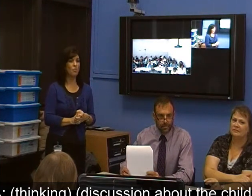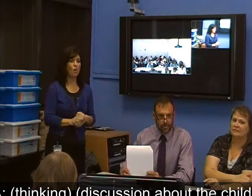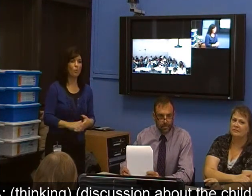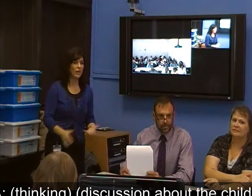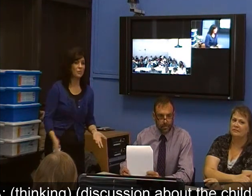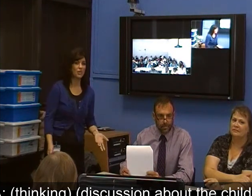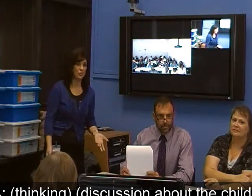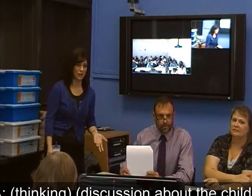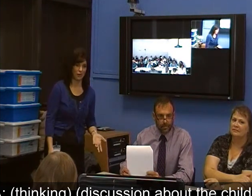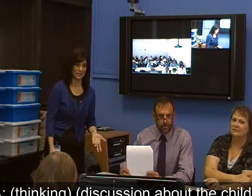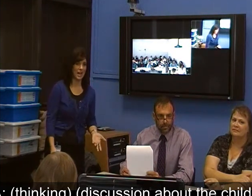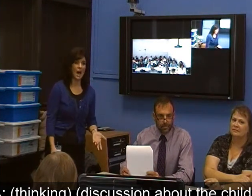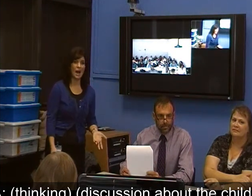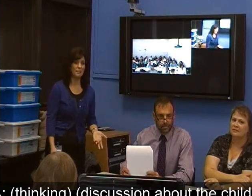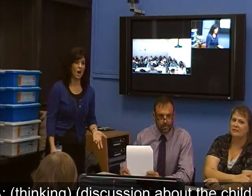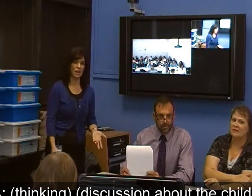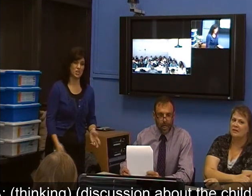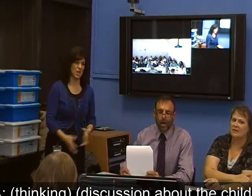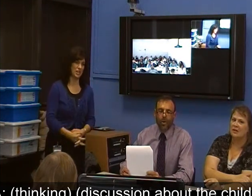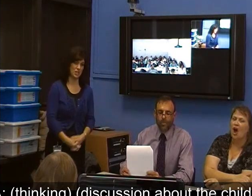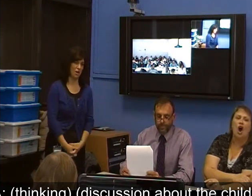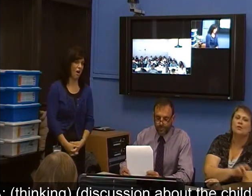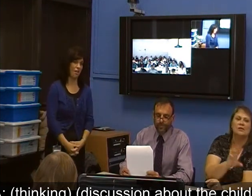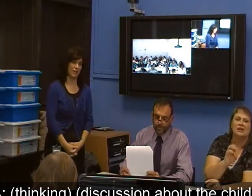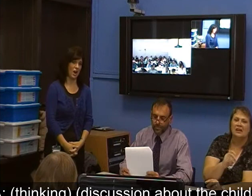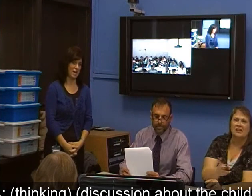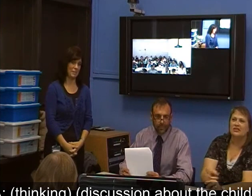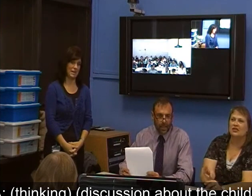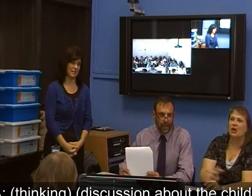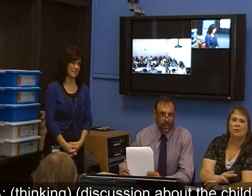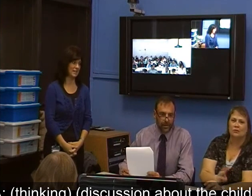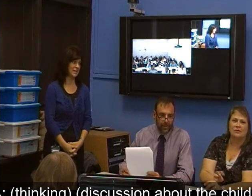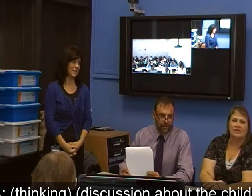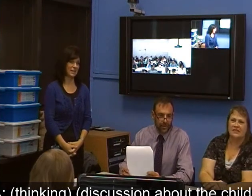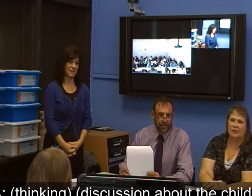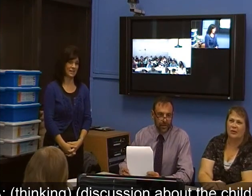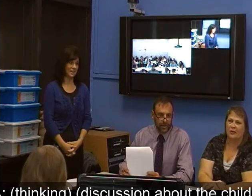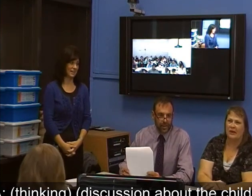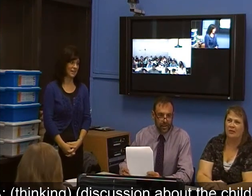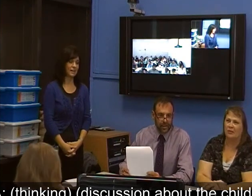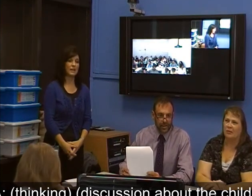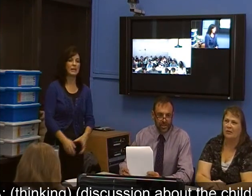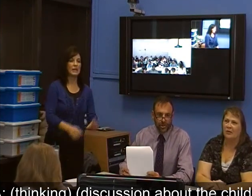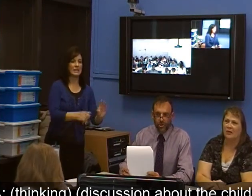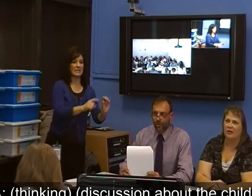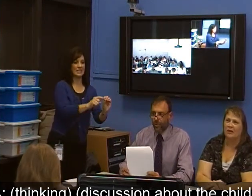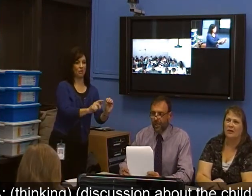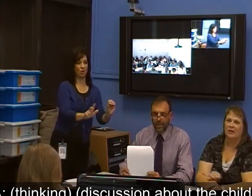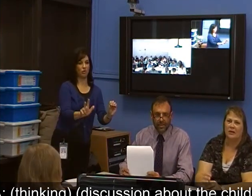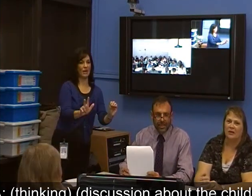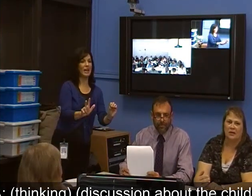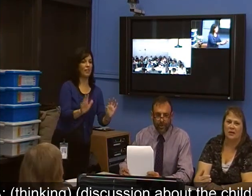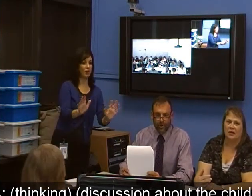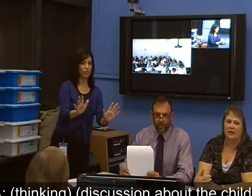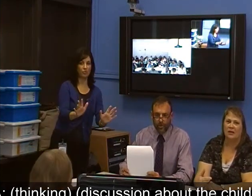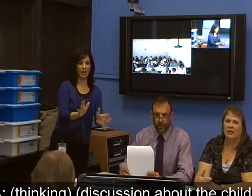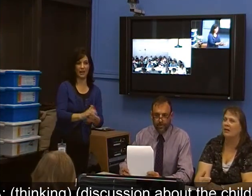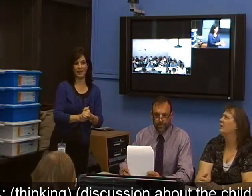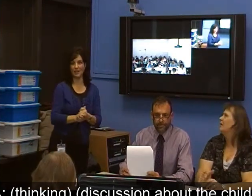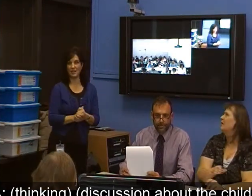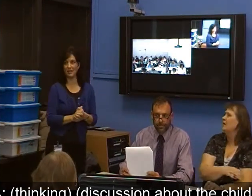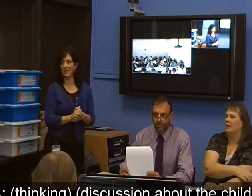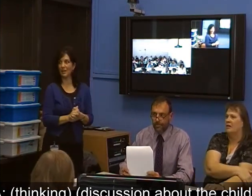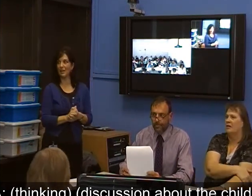No. I'm working with three-year-olds. I'm not changing all of their IEPs. No, 0 to 3. 0 to 3 is not. Yeah, they're